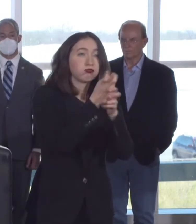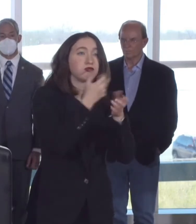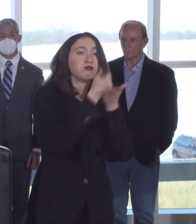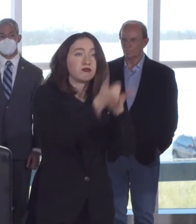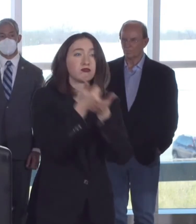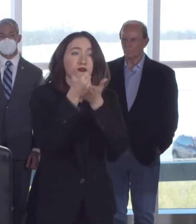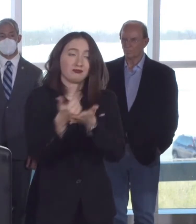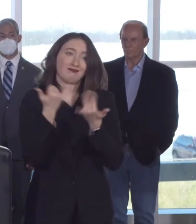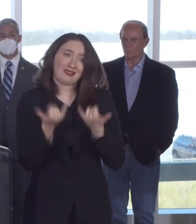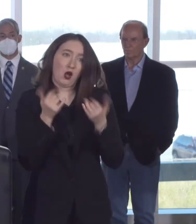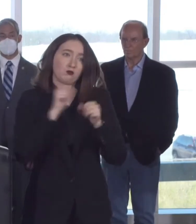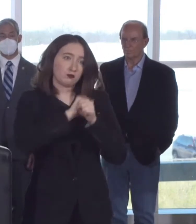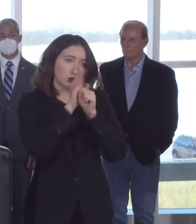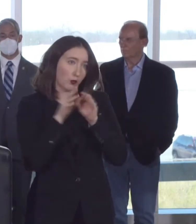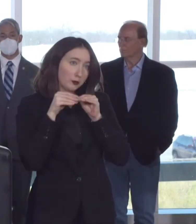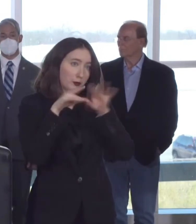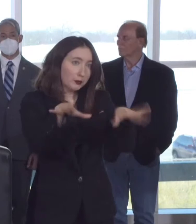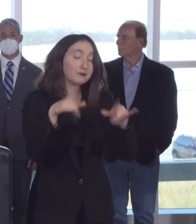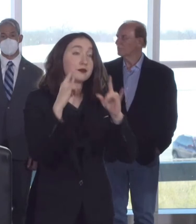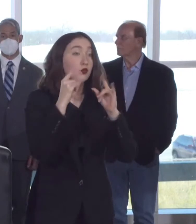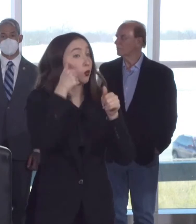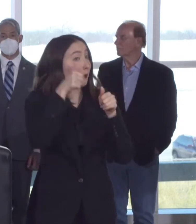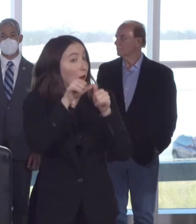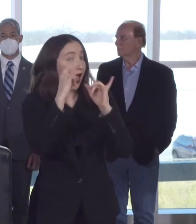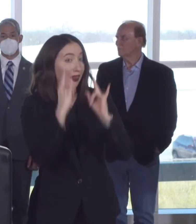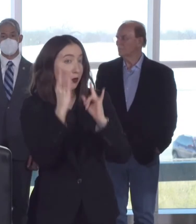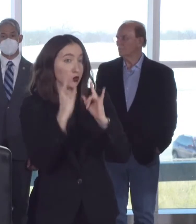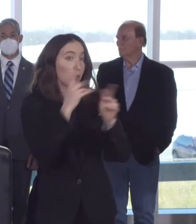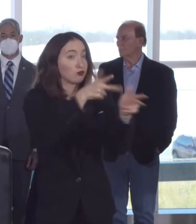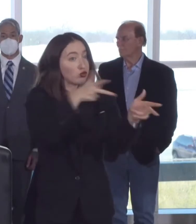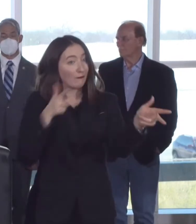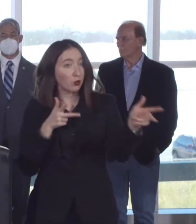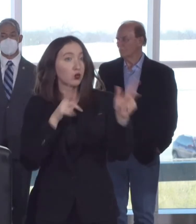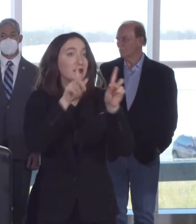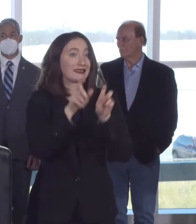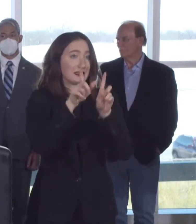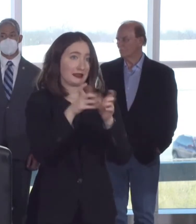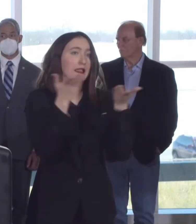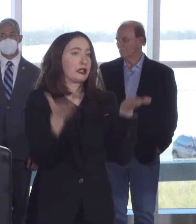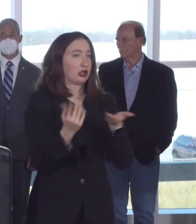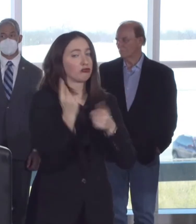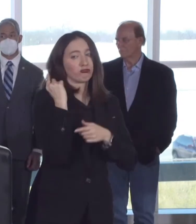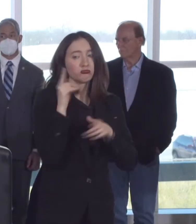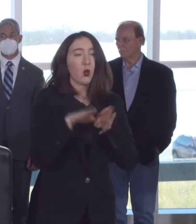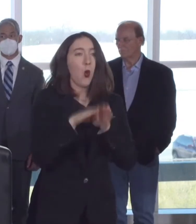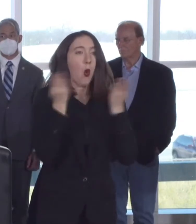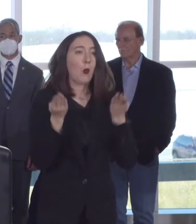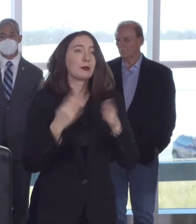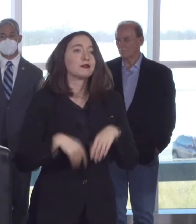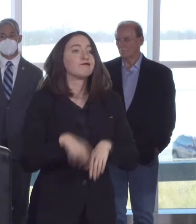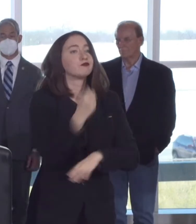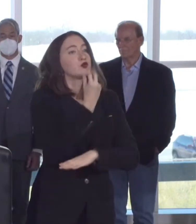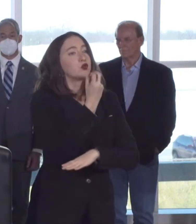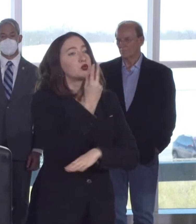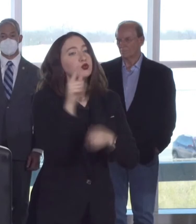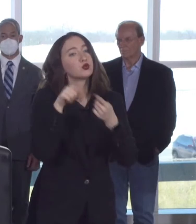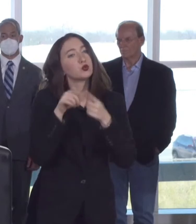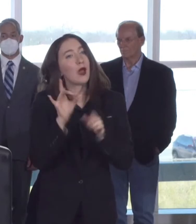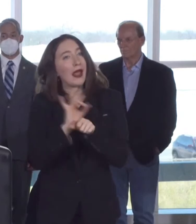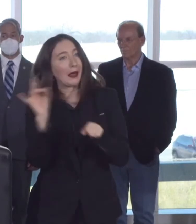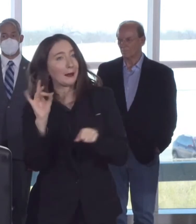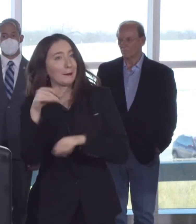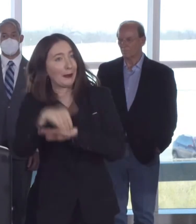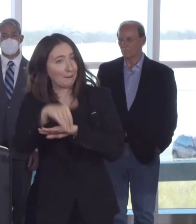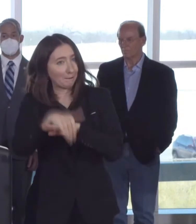times. Remember that our Alamo Dome drive-through site, again, which you're here, is open from noon to 8 p.m. Wednesdays